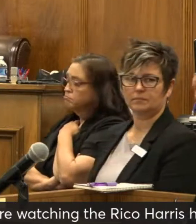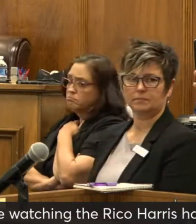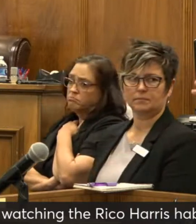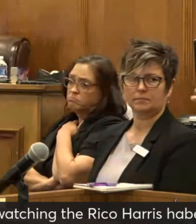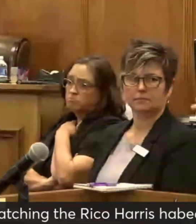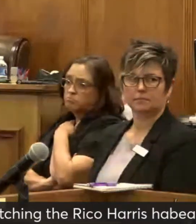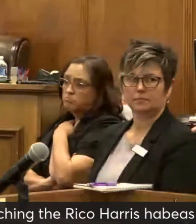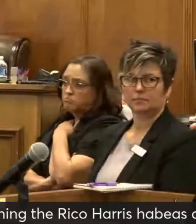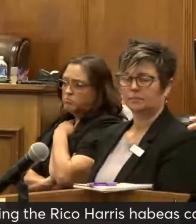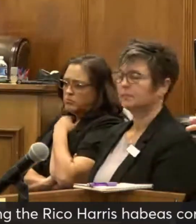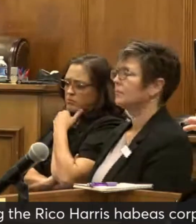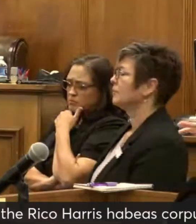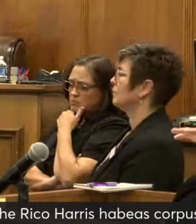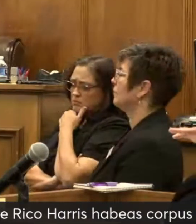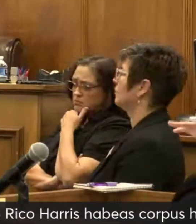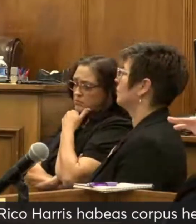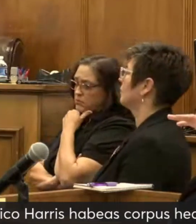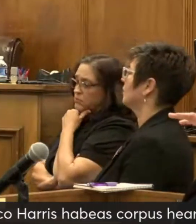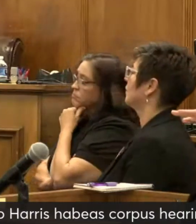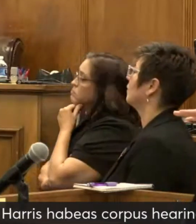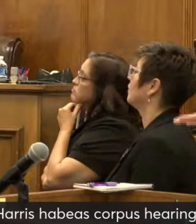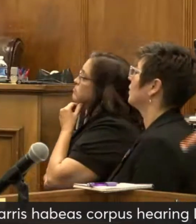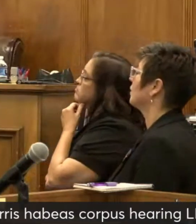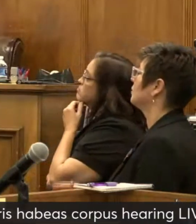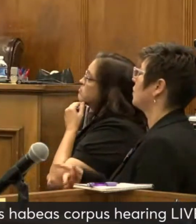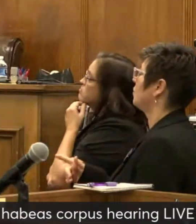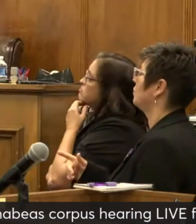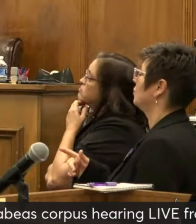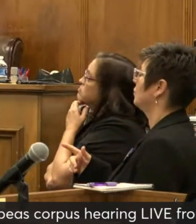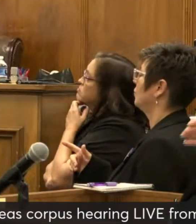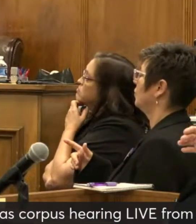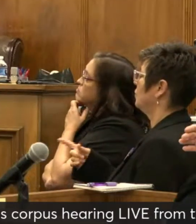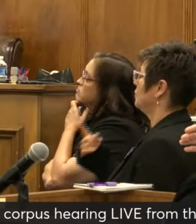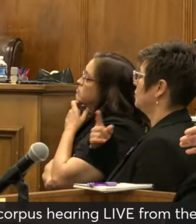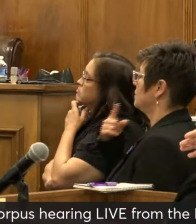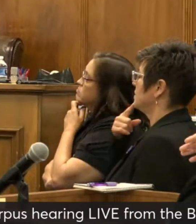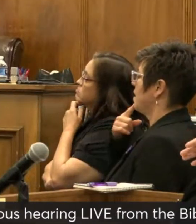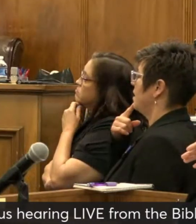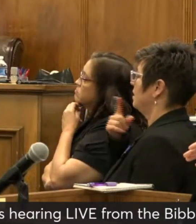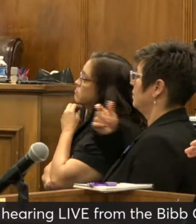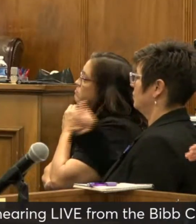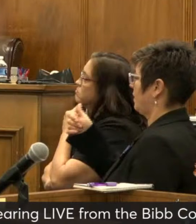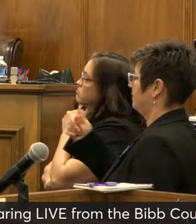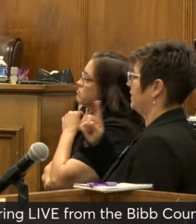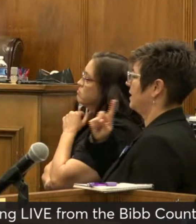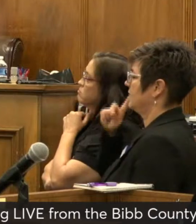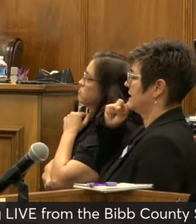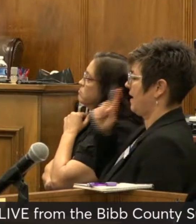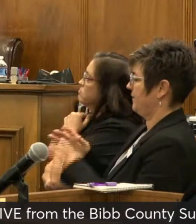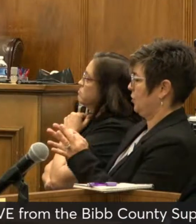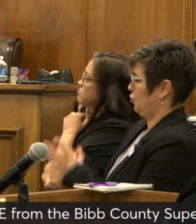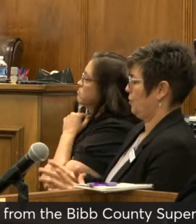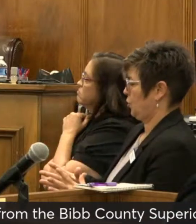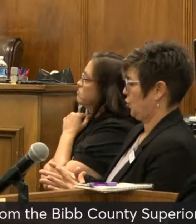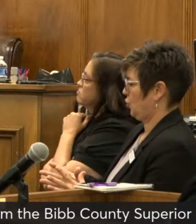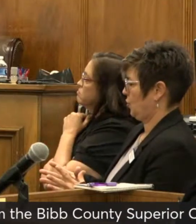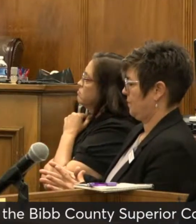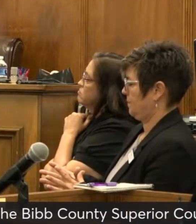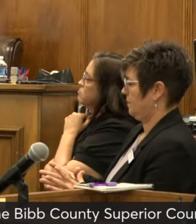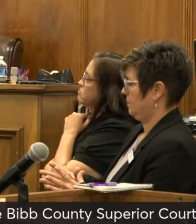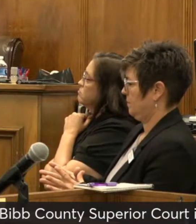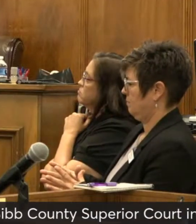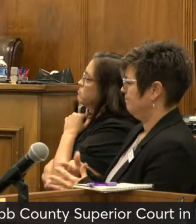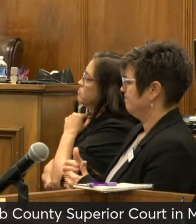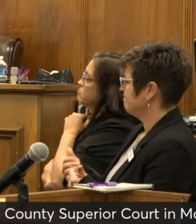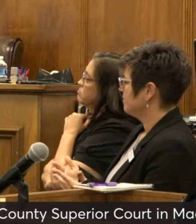So when you were testifying earlier as a deaf interpreter, what are some circumstances